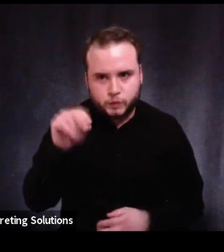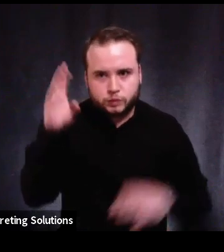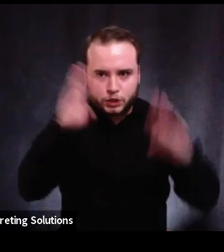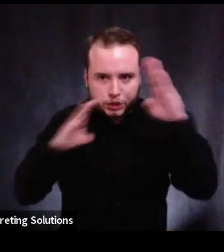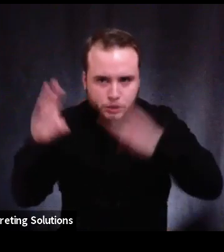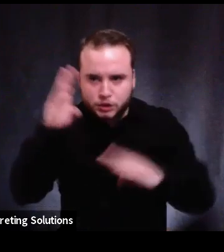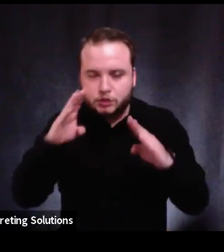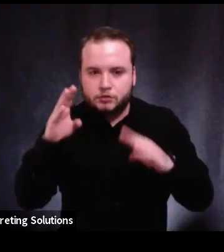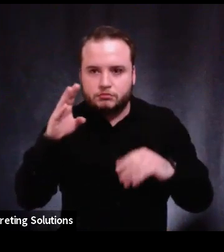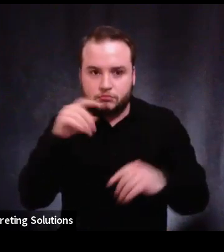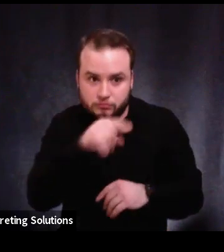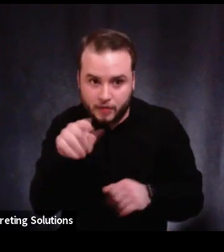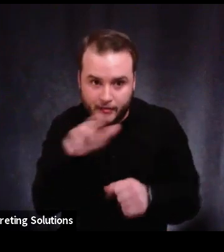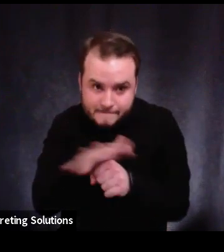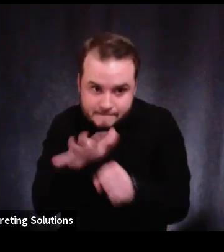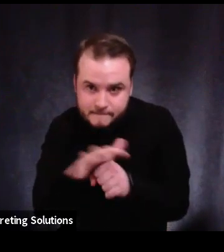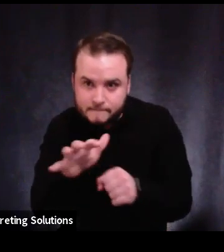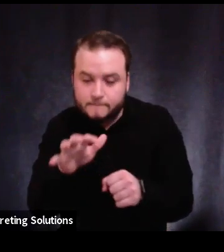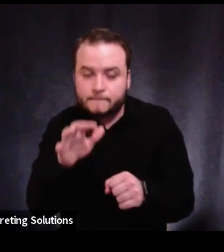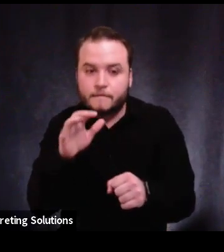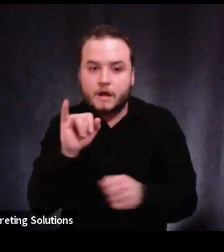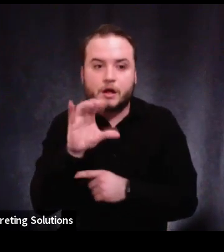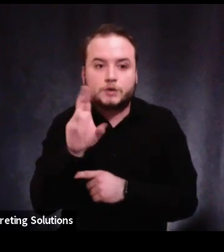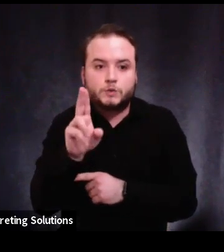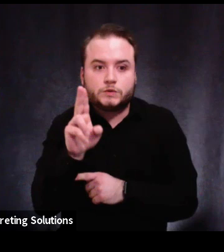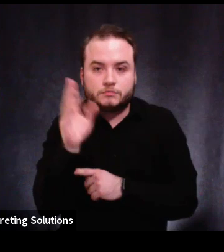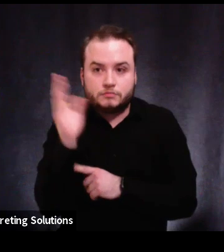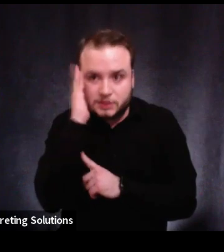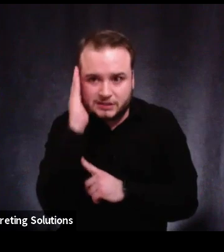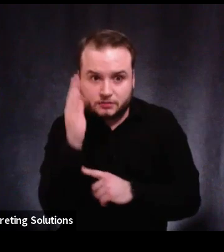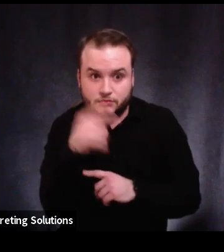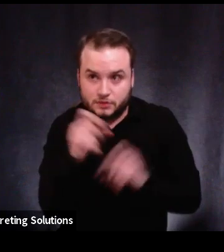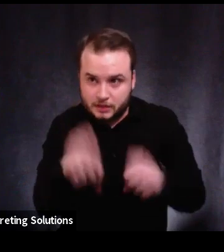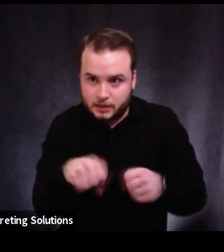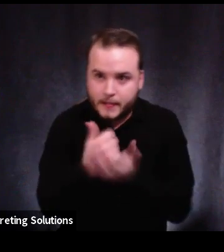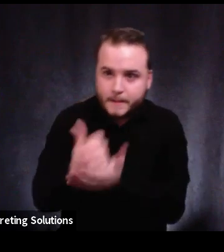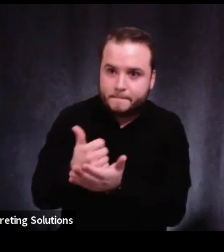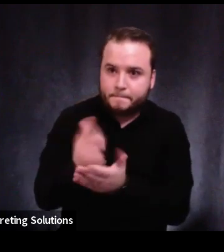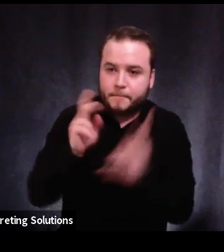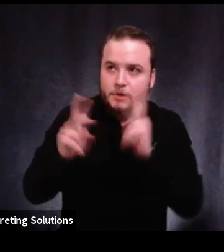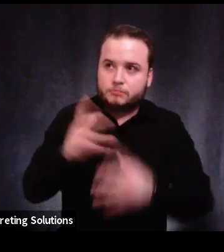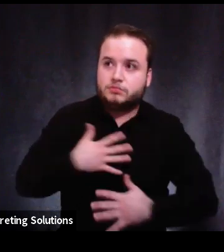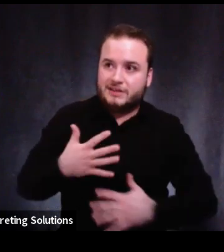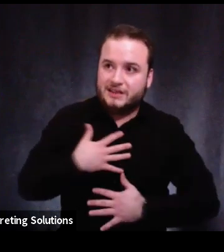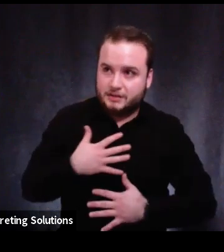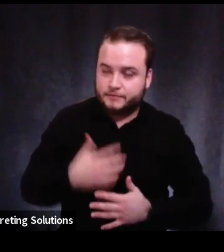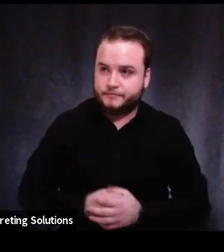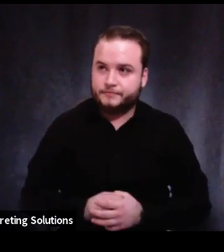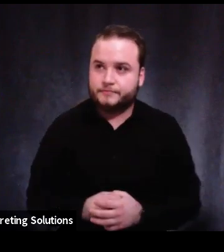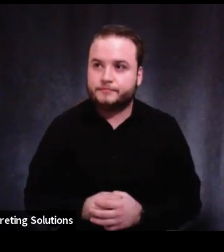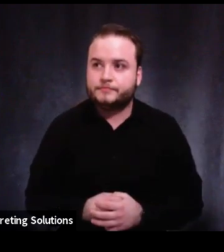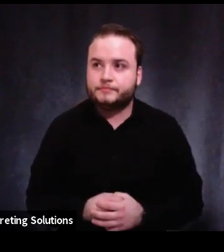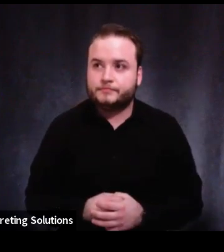that capacity goes up, mortality could shrink. So we have not modeled anything